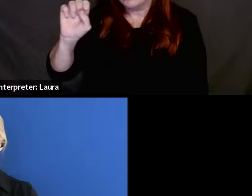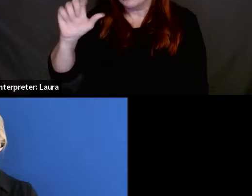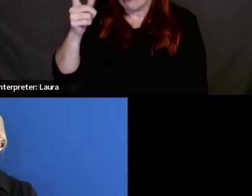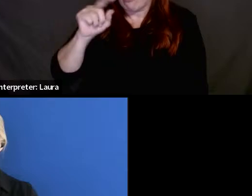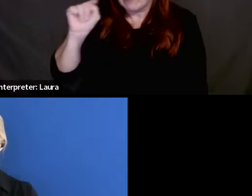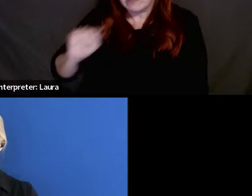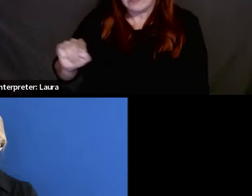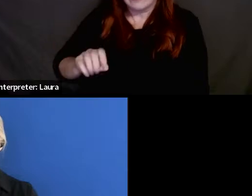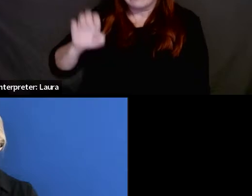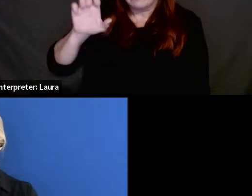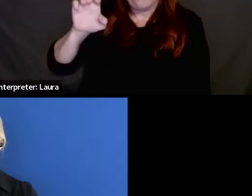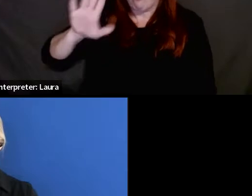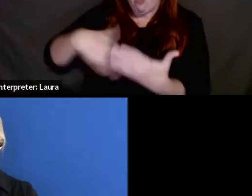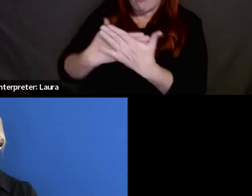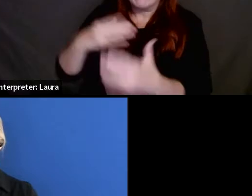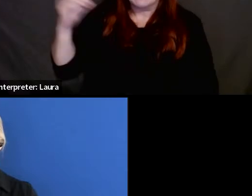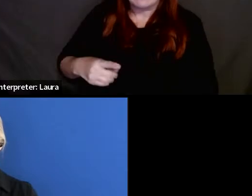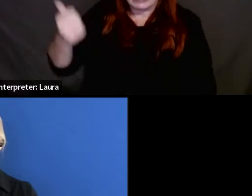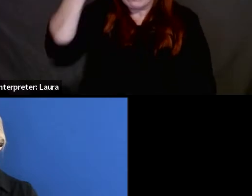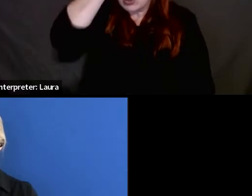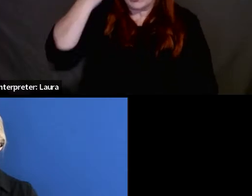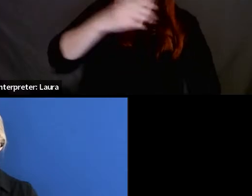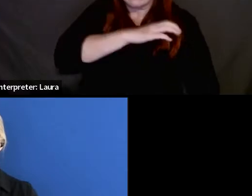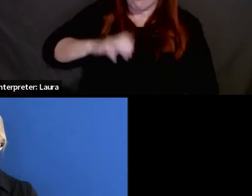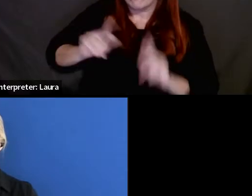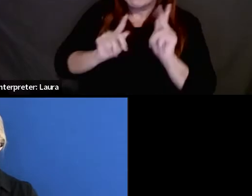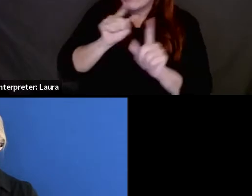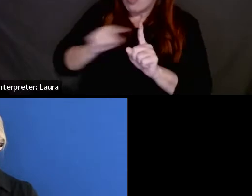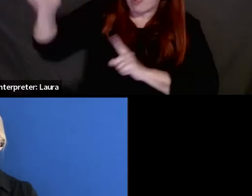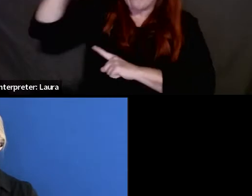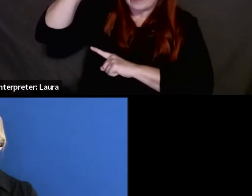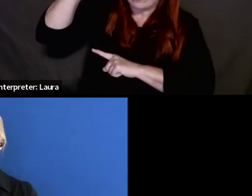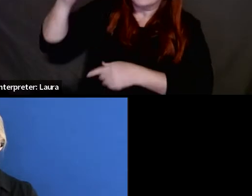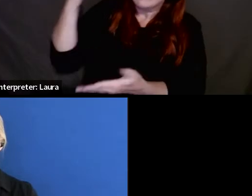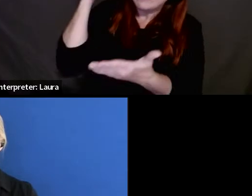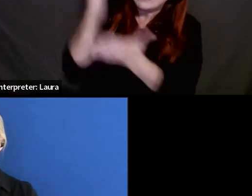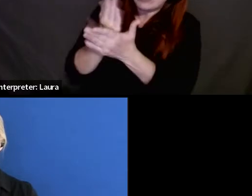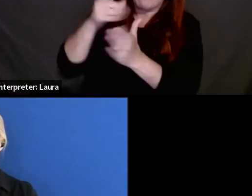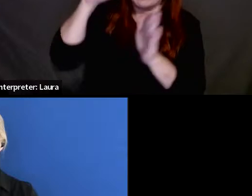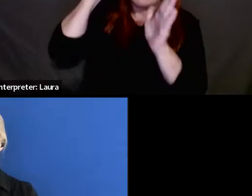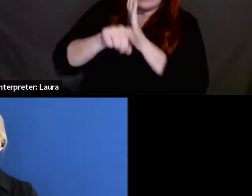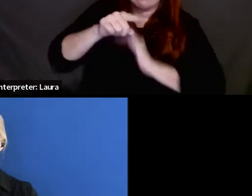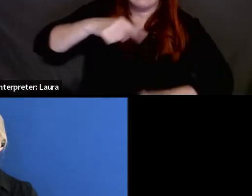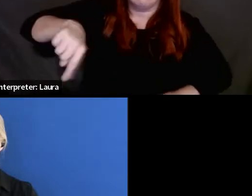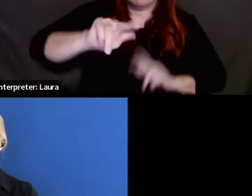all the damn stupid Congress people up there that stop killing you folks.